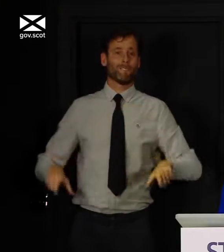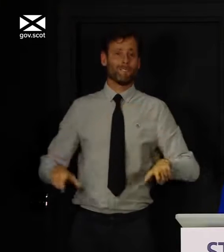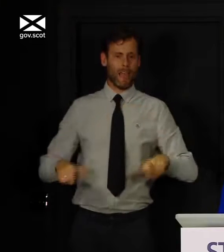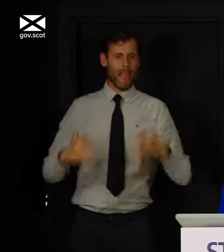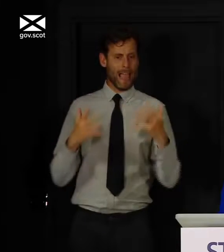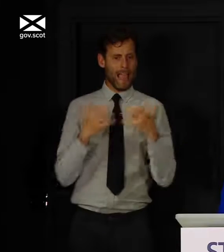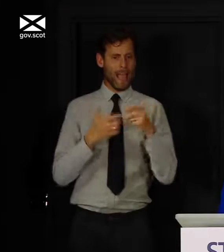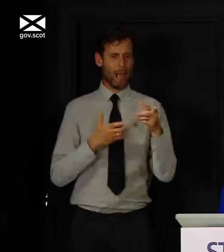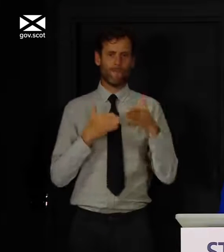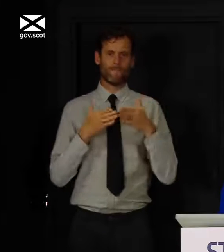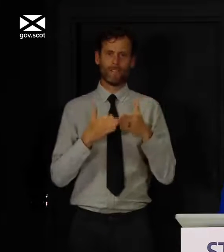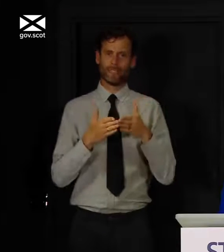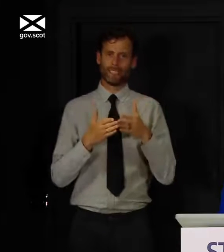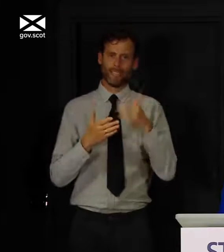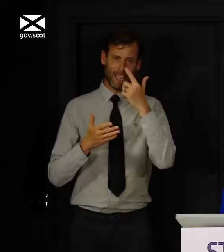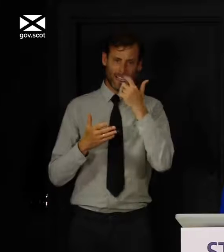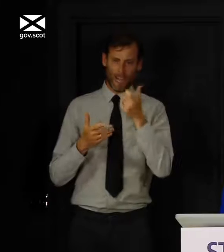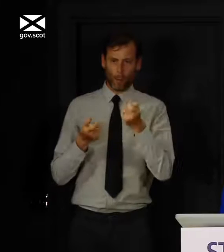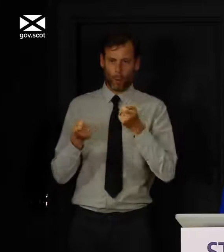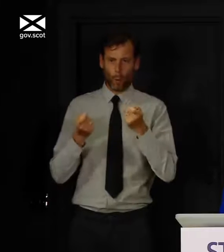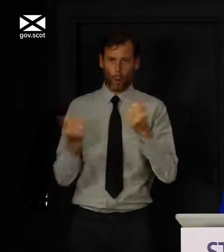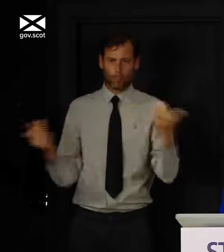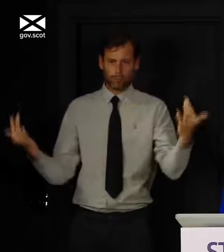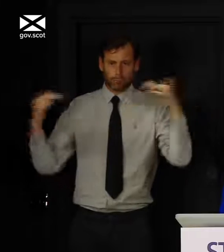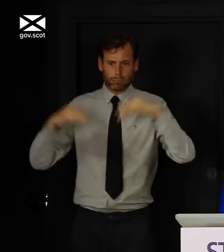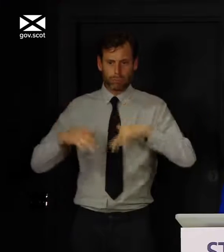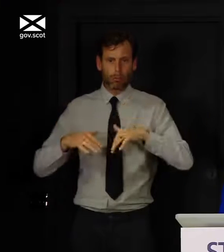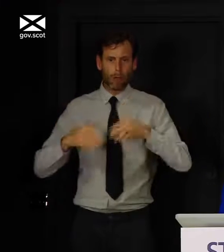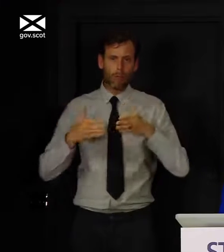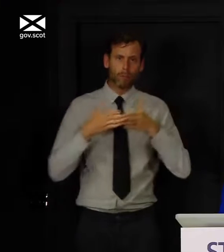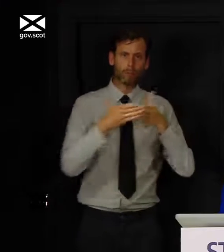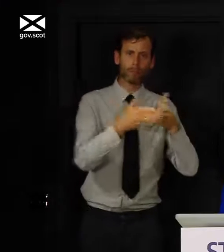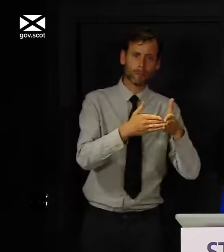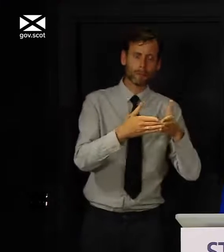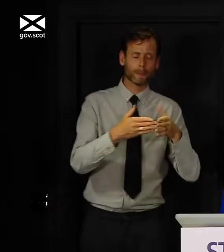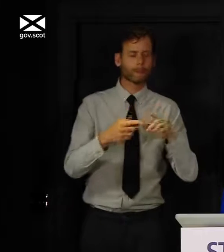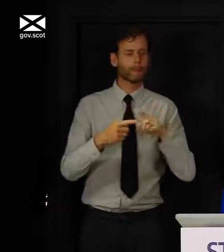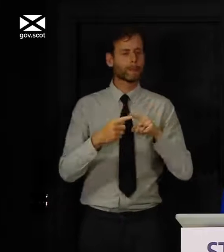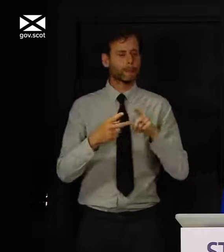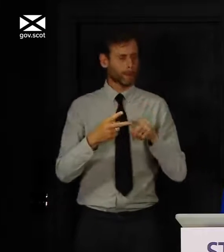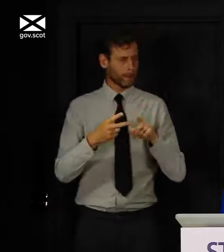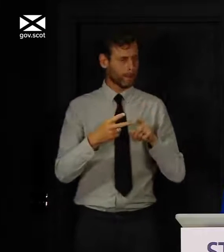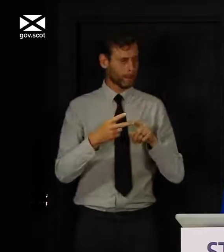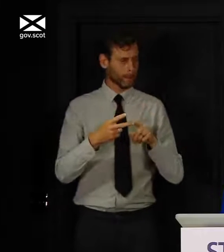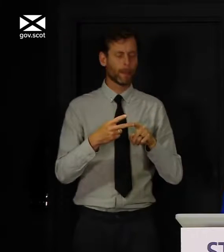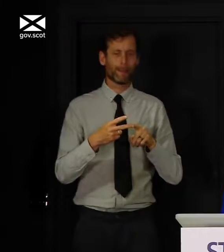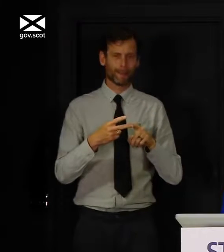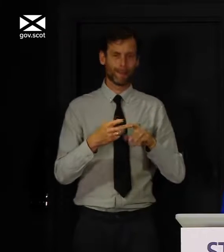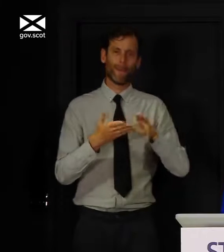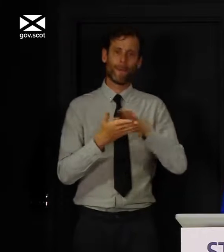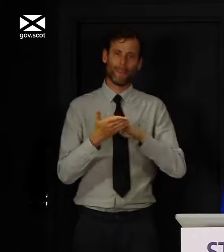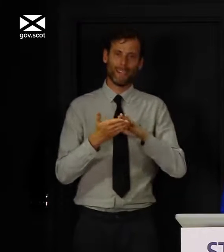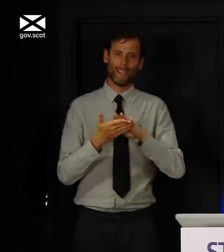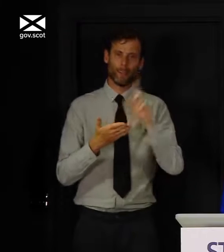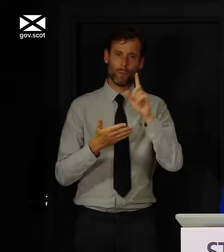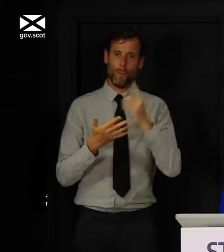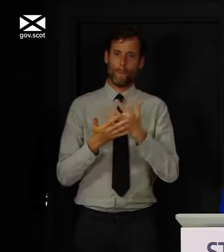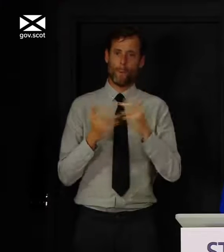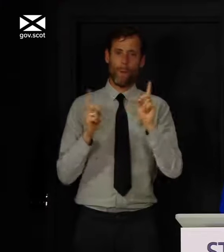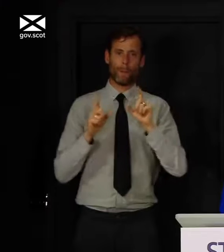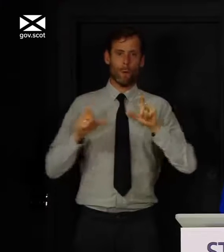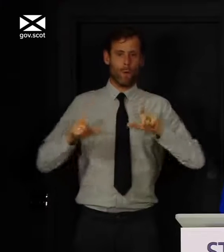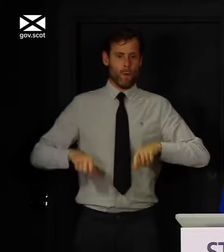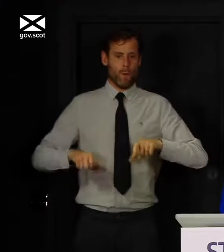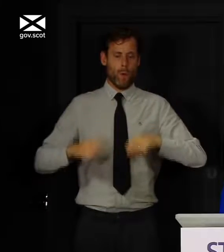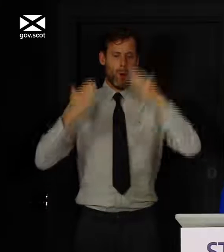requirements. So that's a significant caveat. And as a consequence of that, we see more people